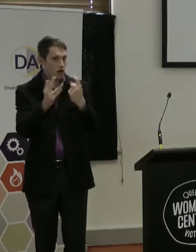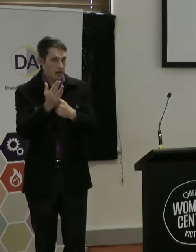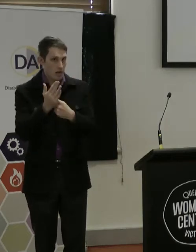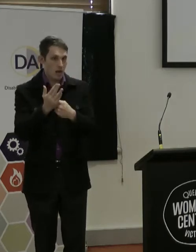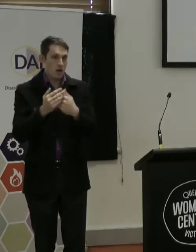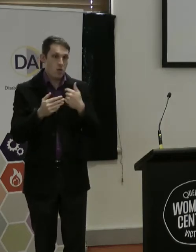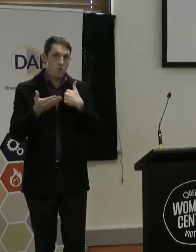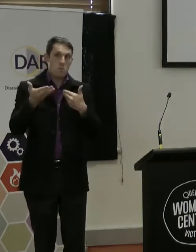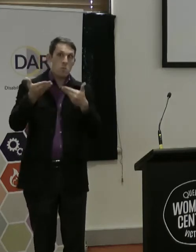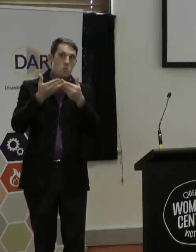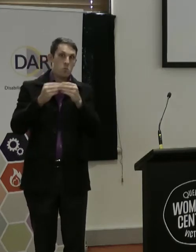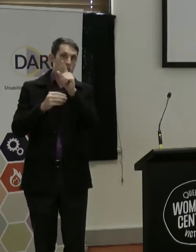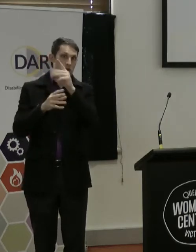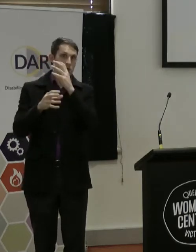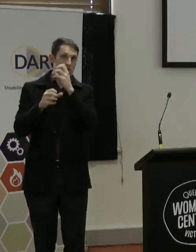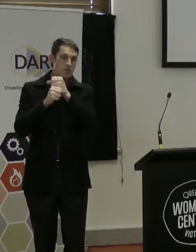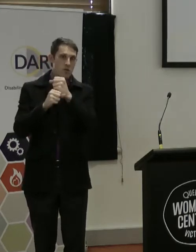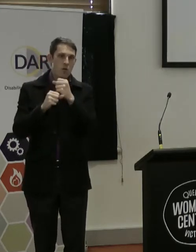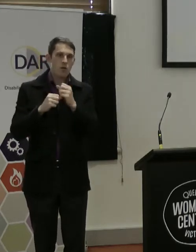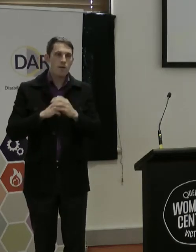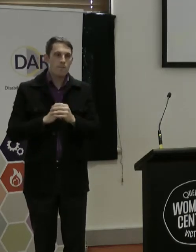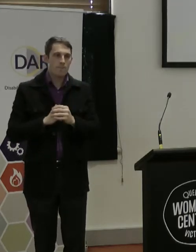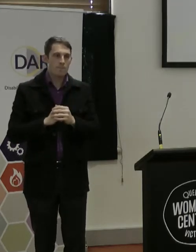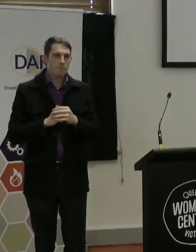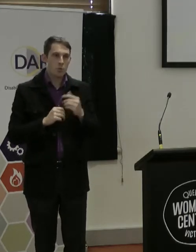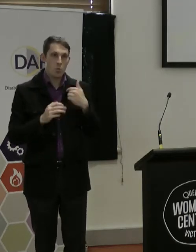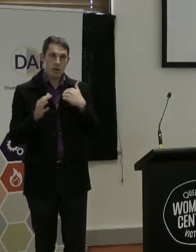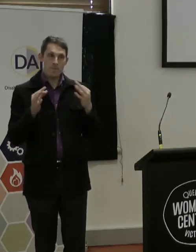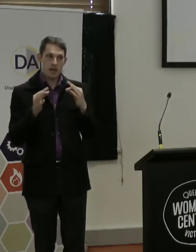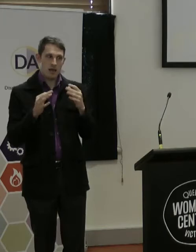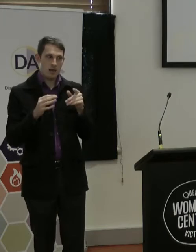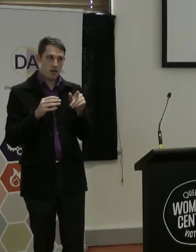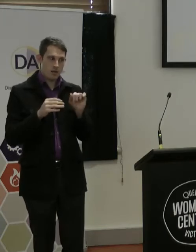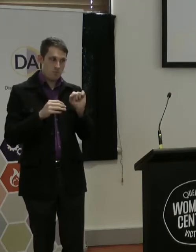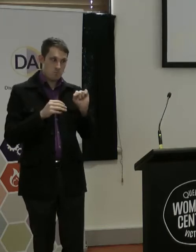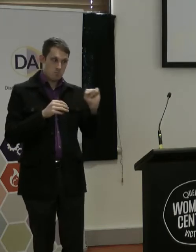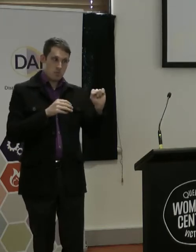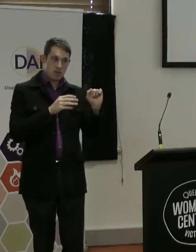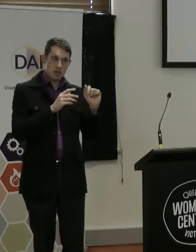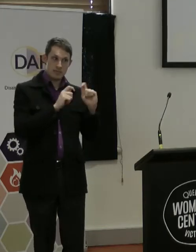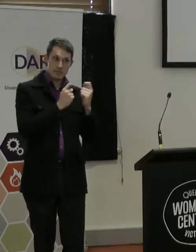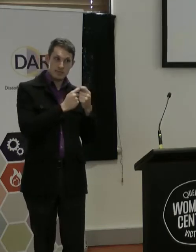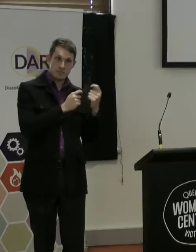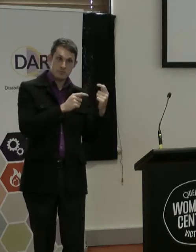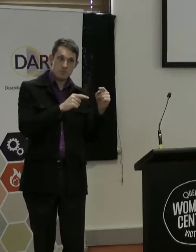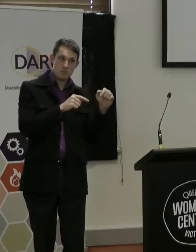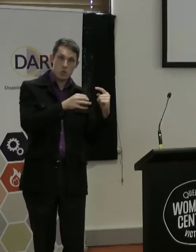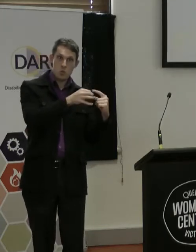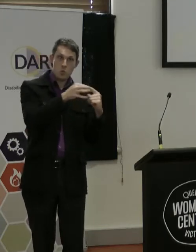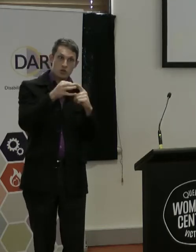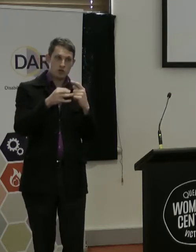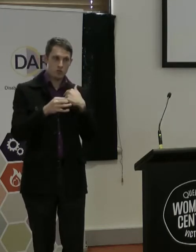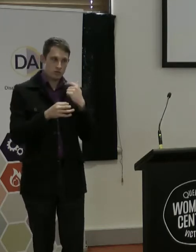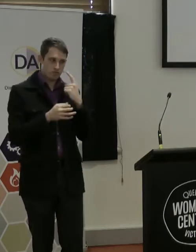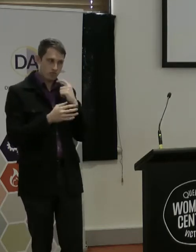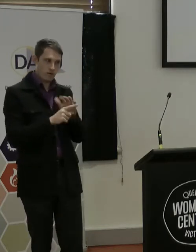aiming to do is influence the questions they would direct to the Australian government during this constructive dialogue process. And I like to think that we were pretty